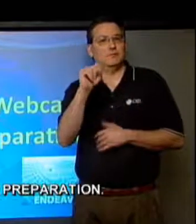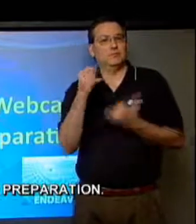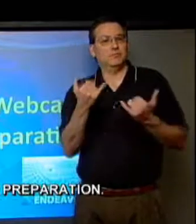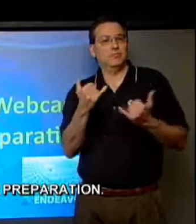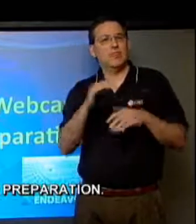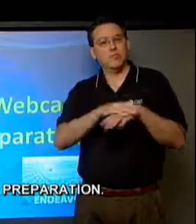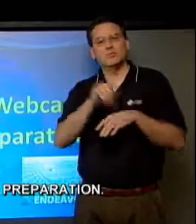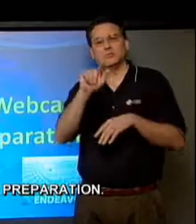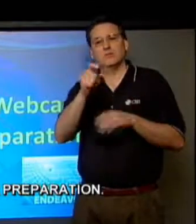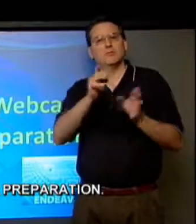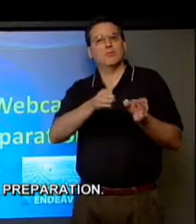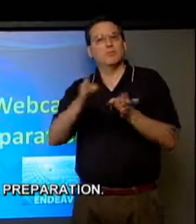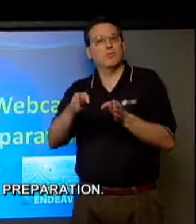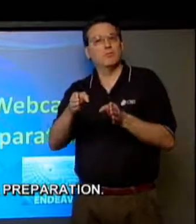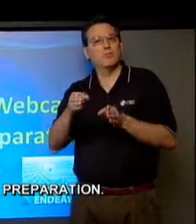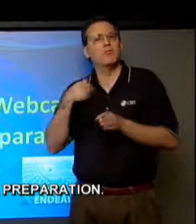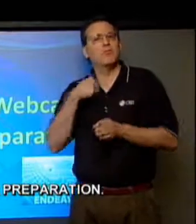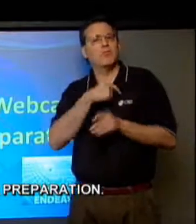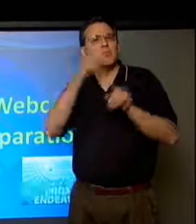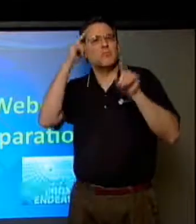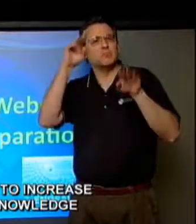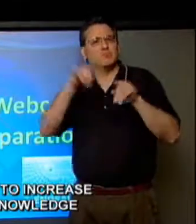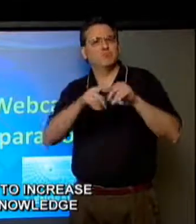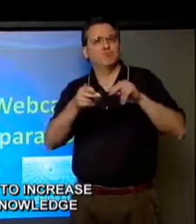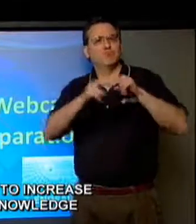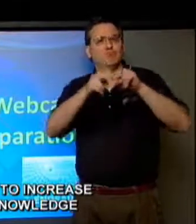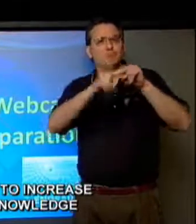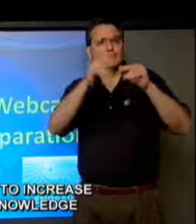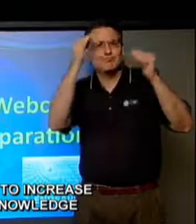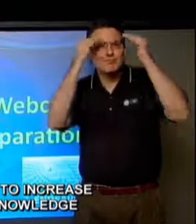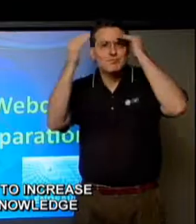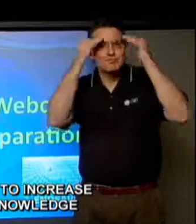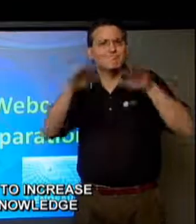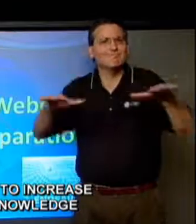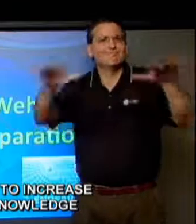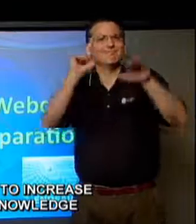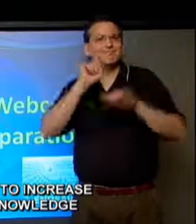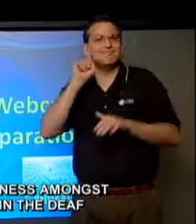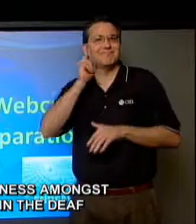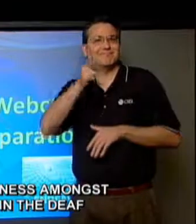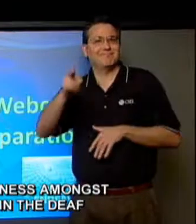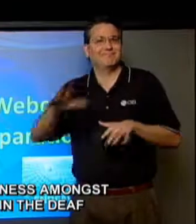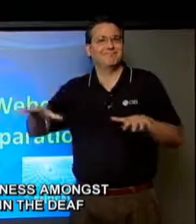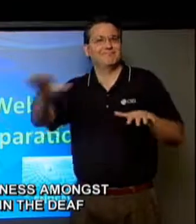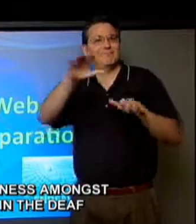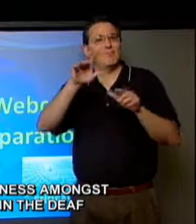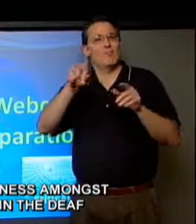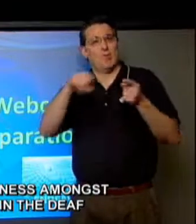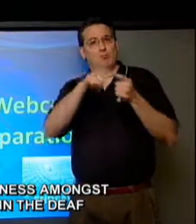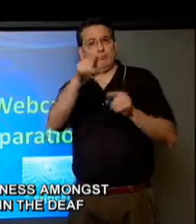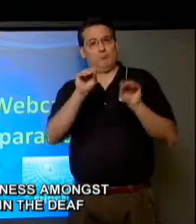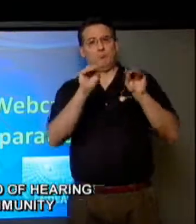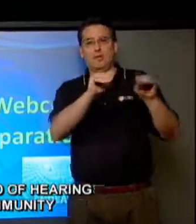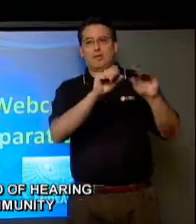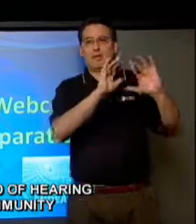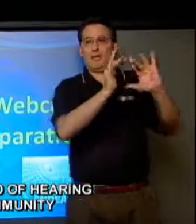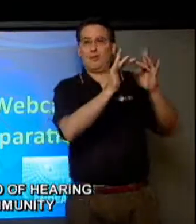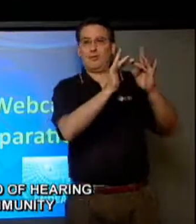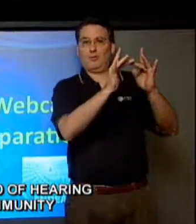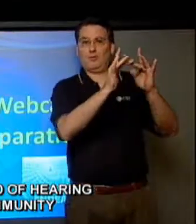about tax preparation. And we hope to increase your knowledge and awareness amongst people in the deaf and hard of hearing community. When